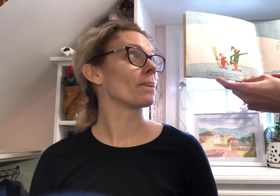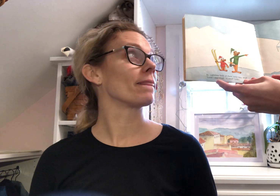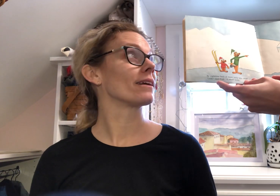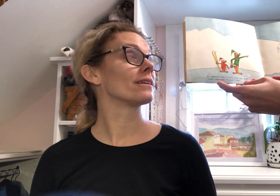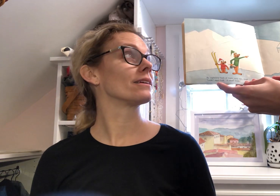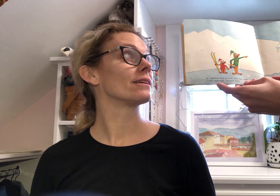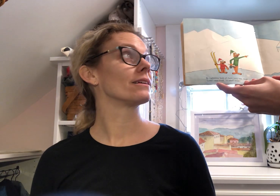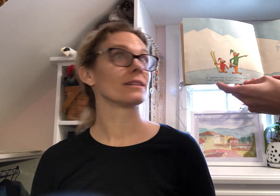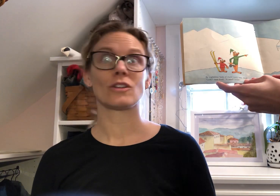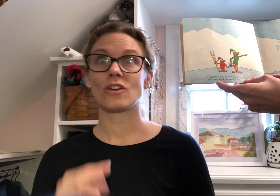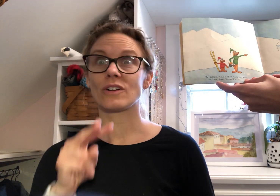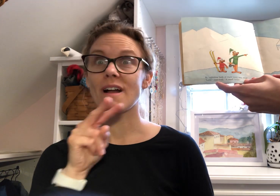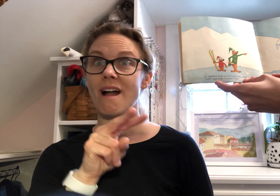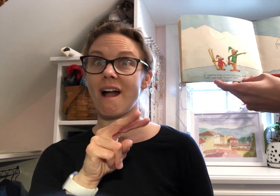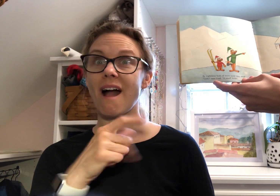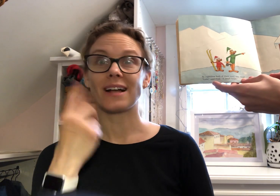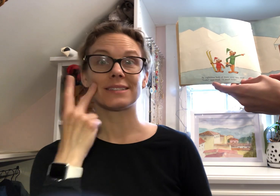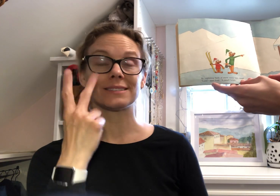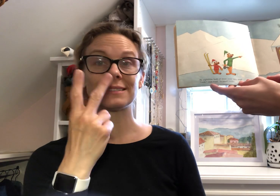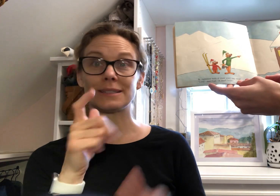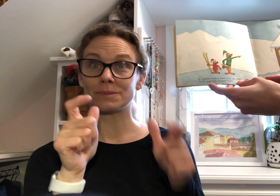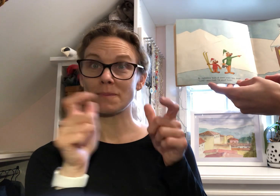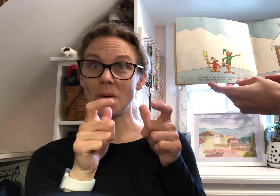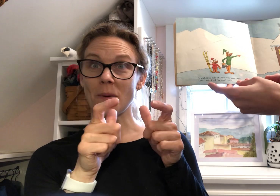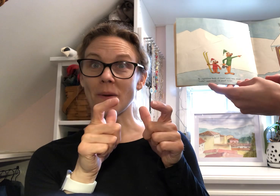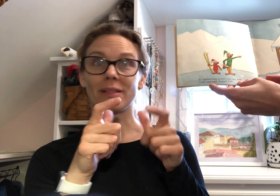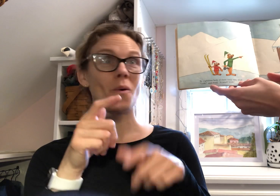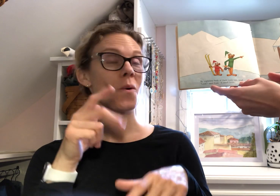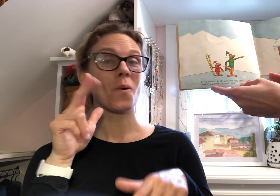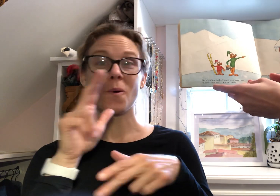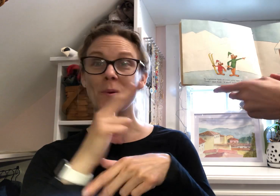When they got to the mountains, Ted skied all day long.